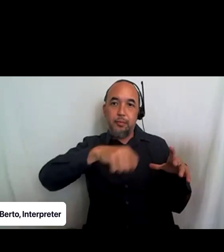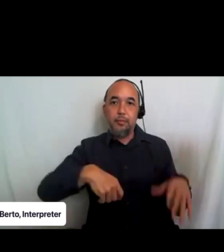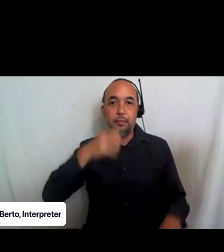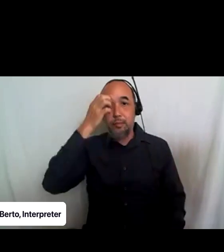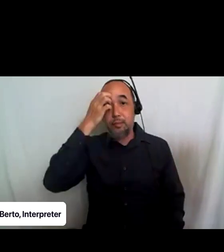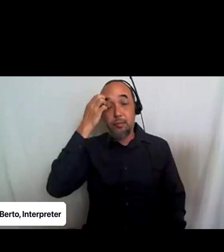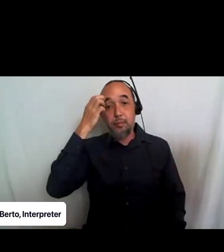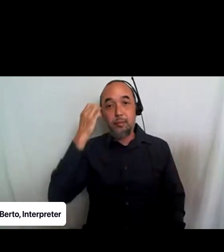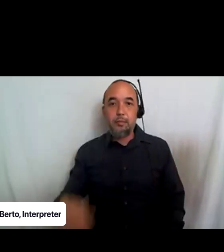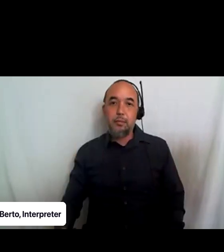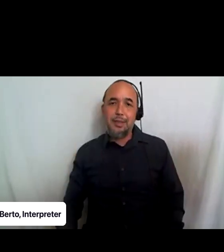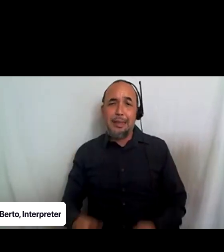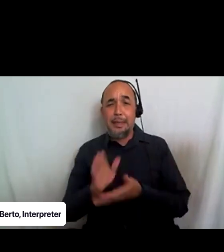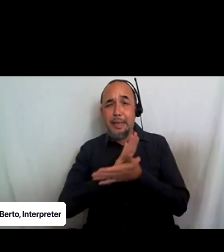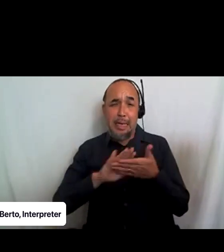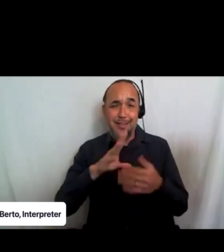Nice and cheesy.